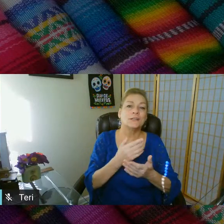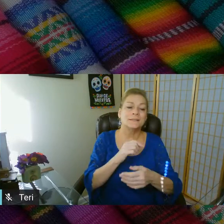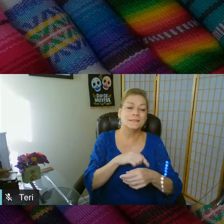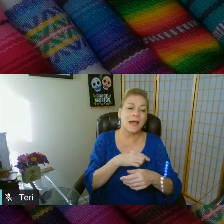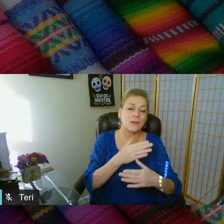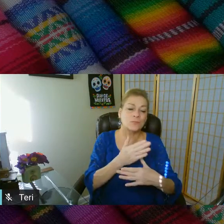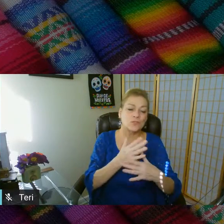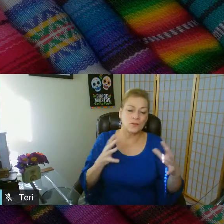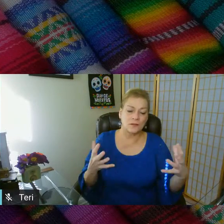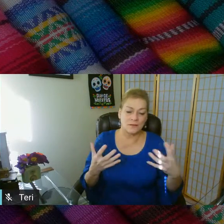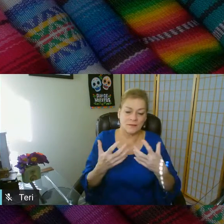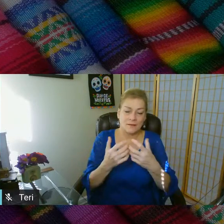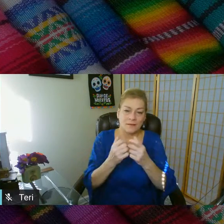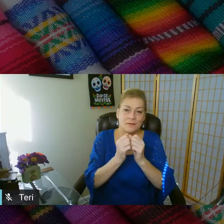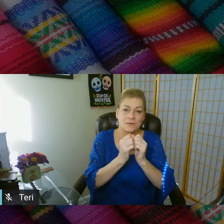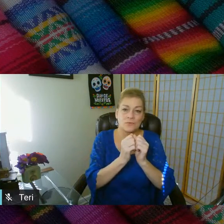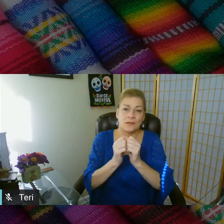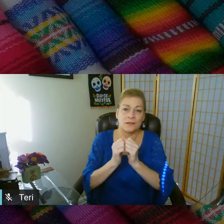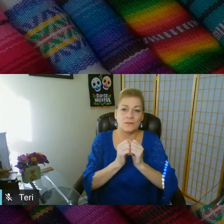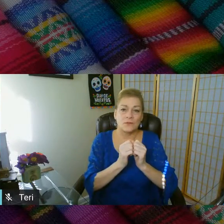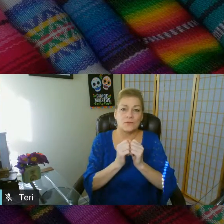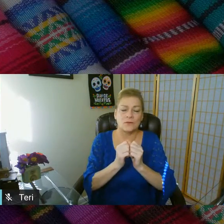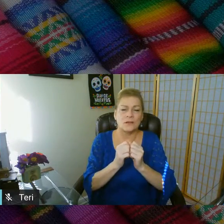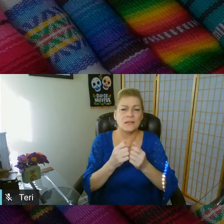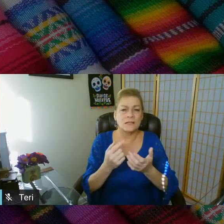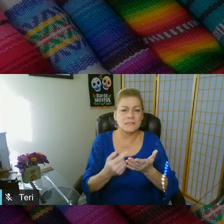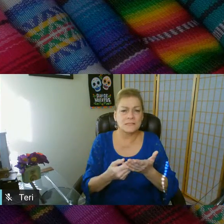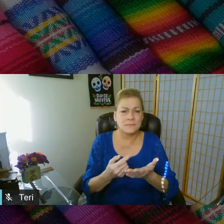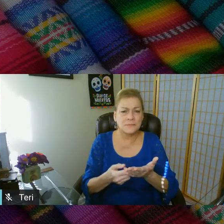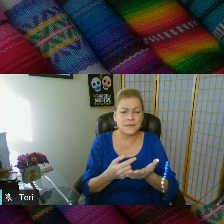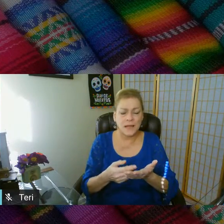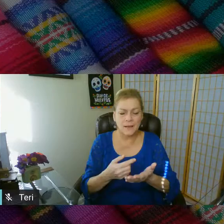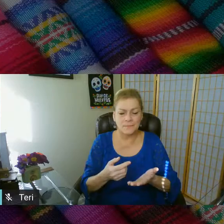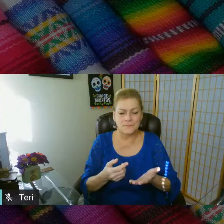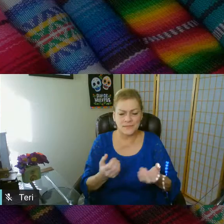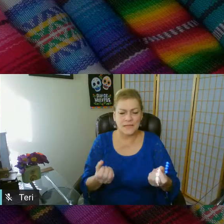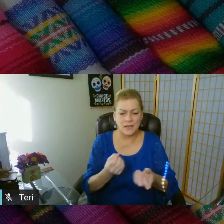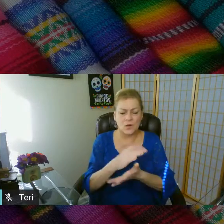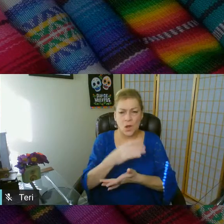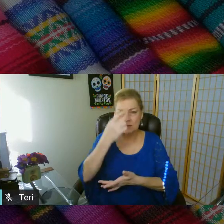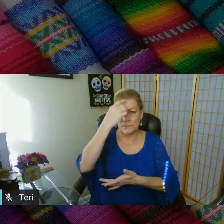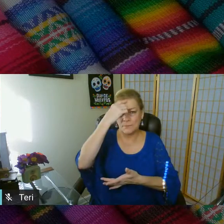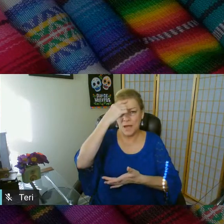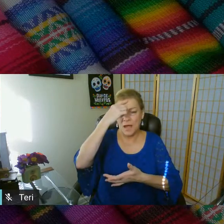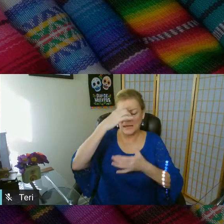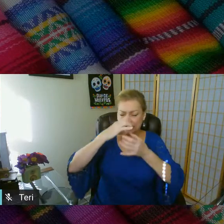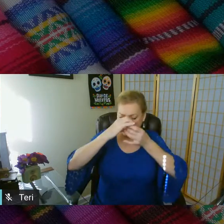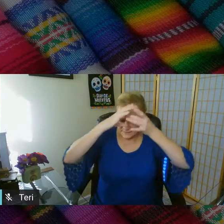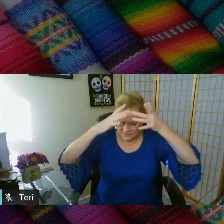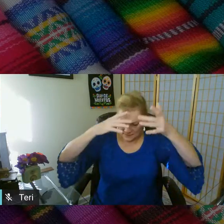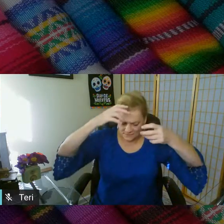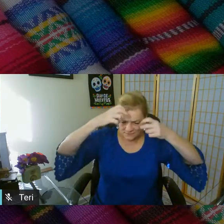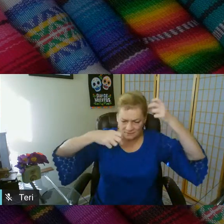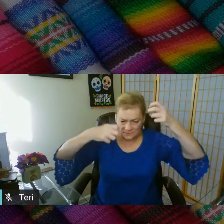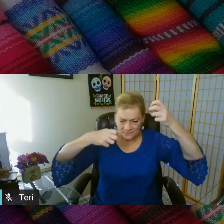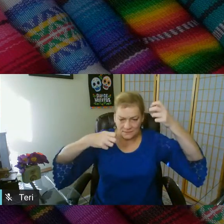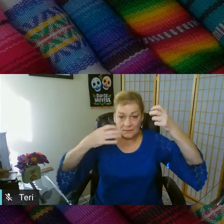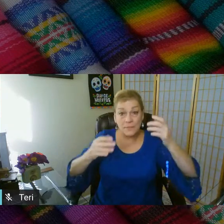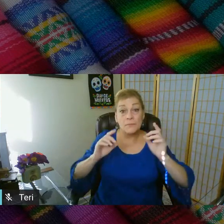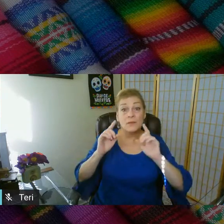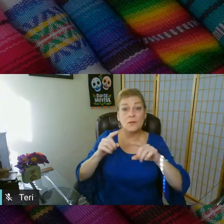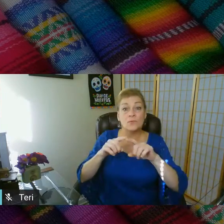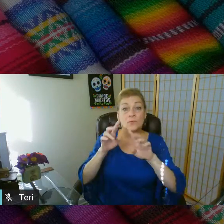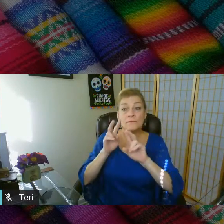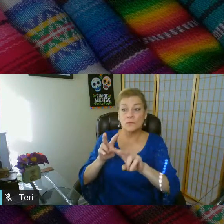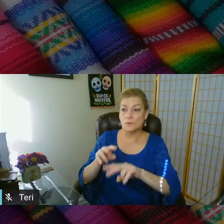shared. And it can sometimes create this disconnect in our minds. Some people, you might notice if you go to a funeral, like maybe that